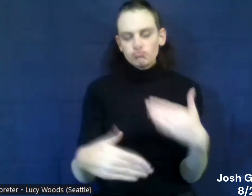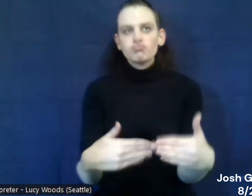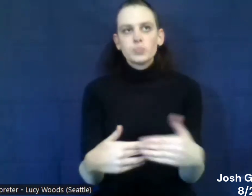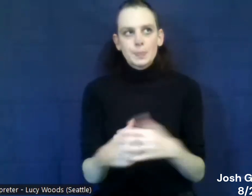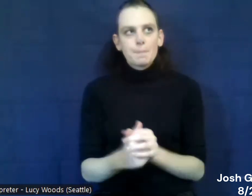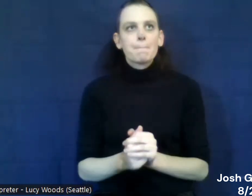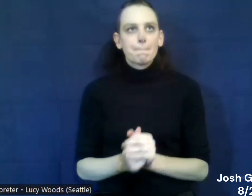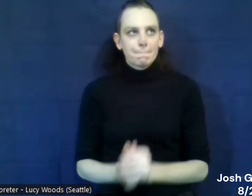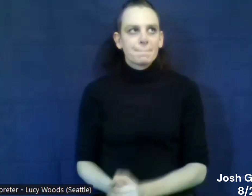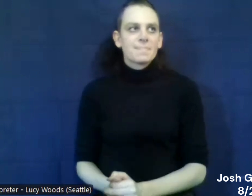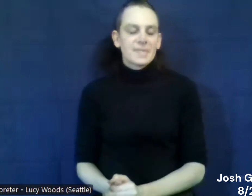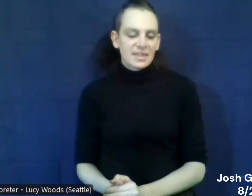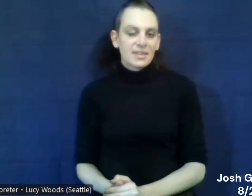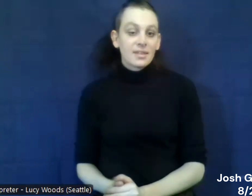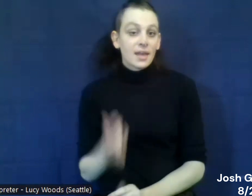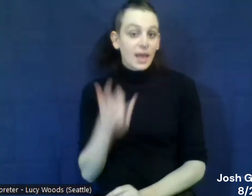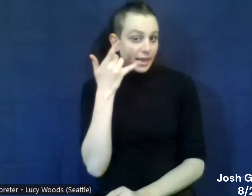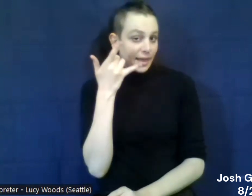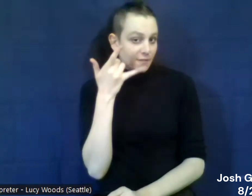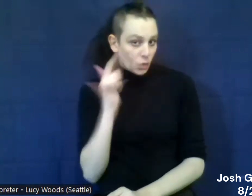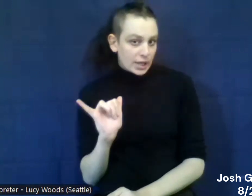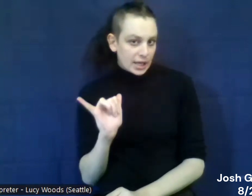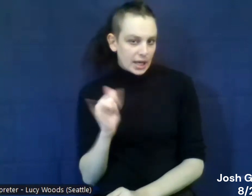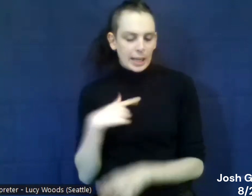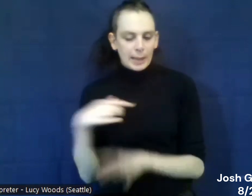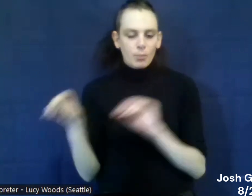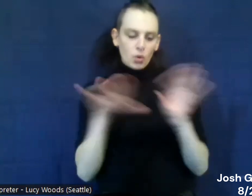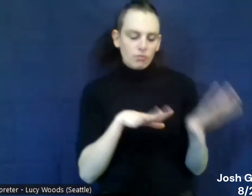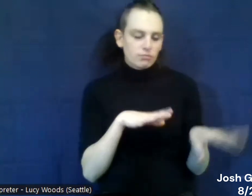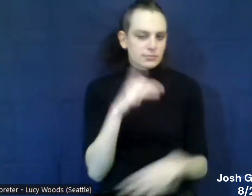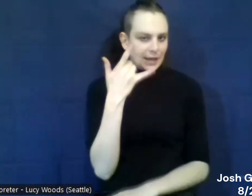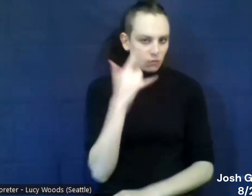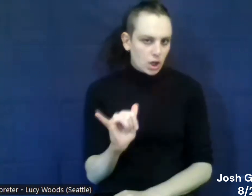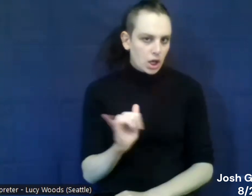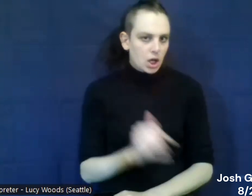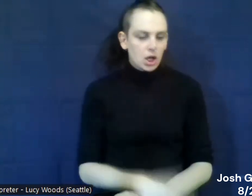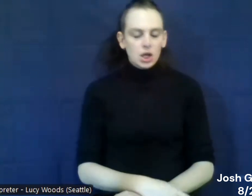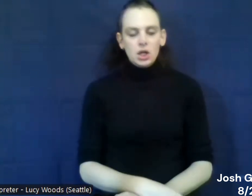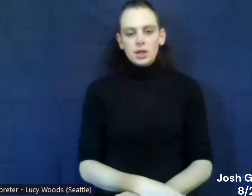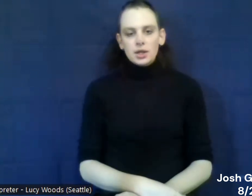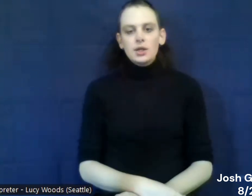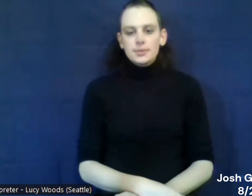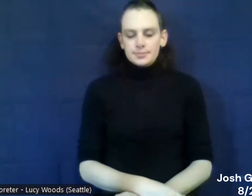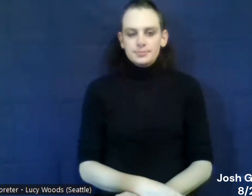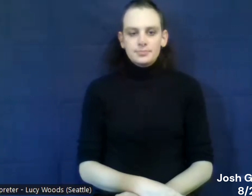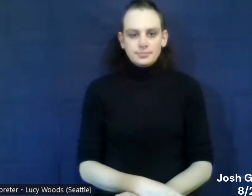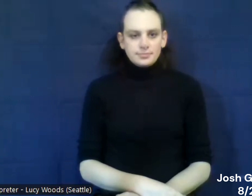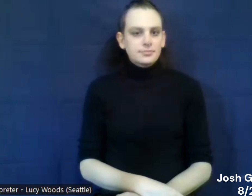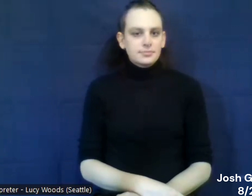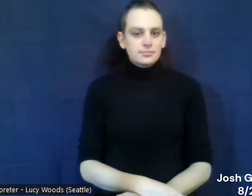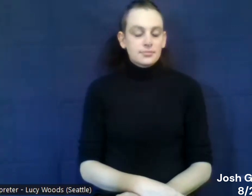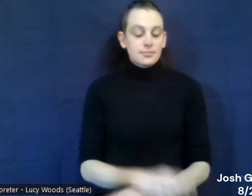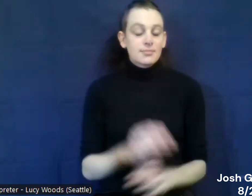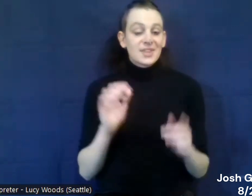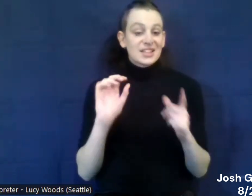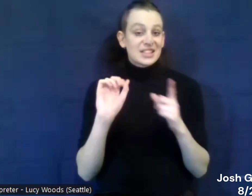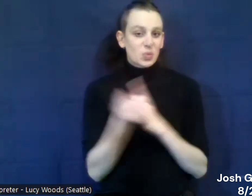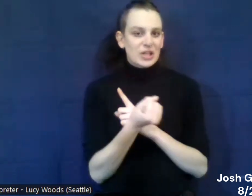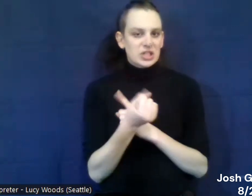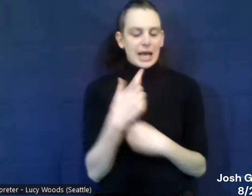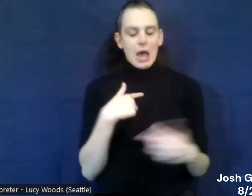in in California is where I moved, where I had a situation where I nearly